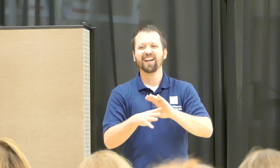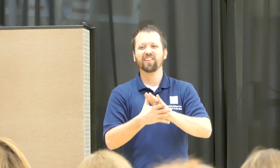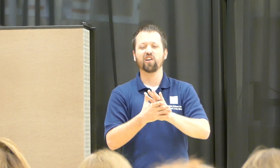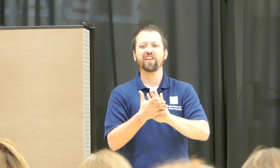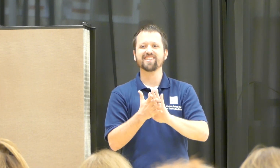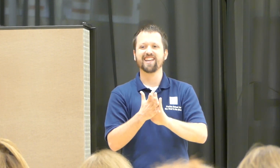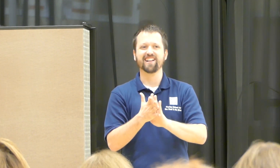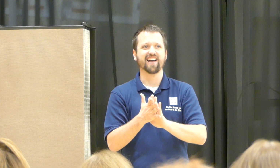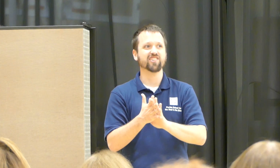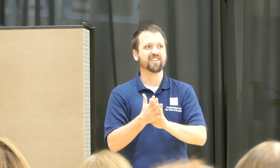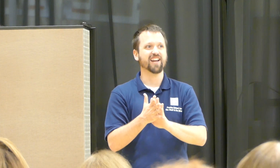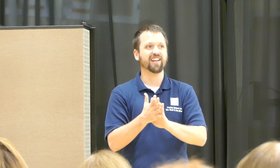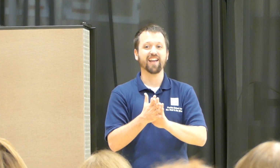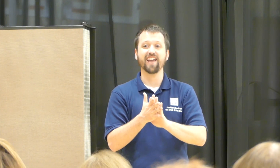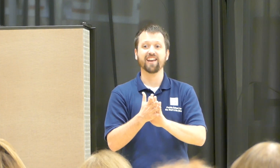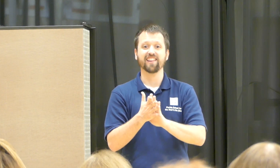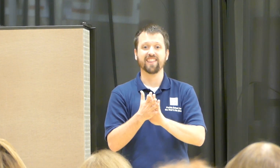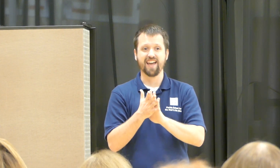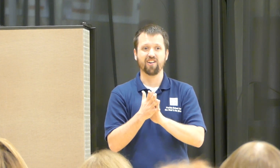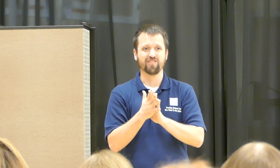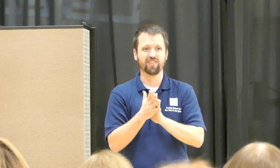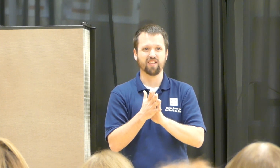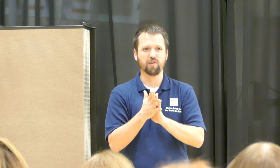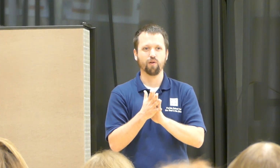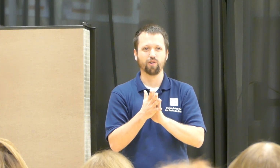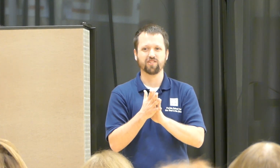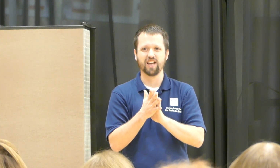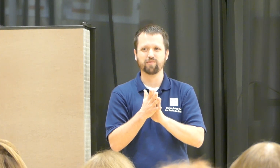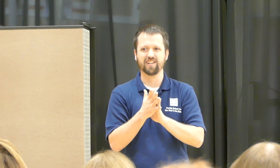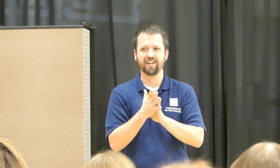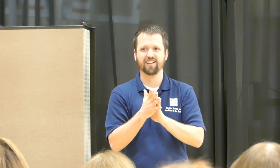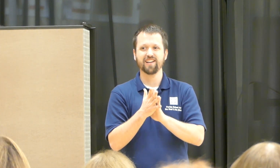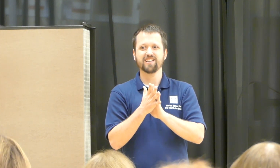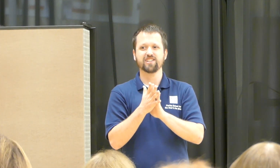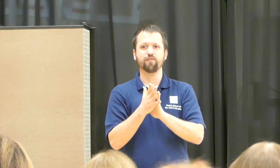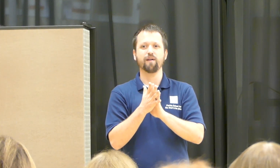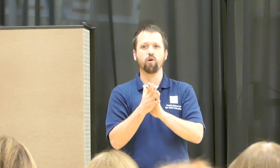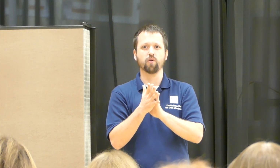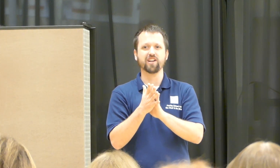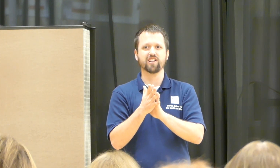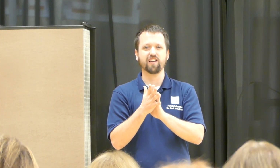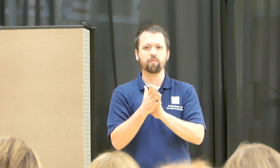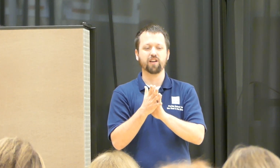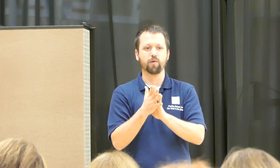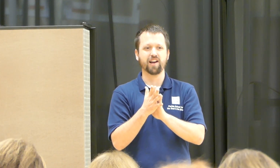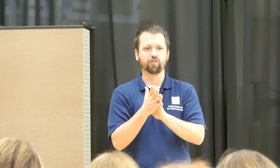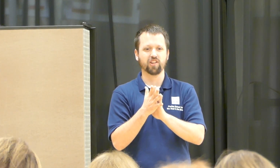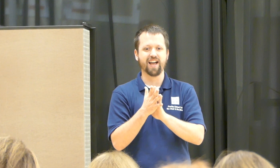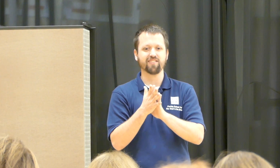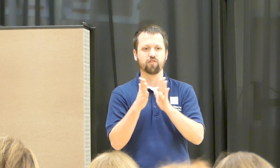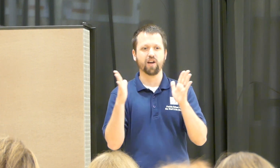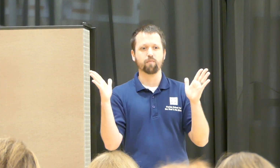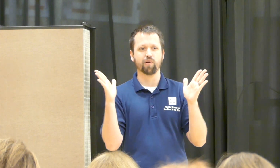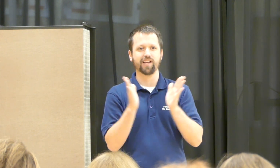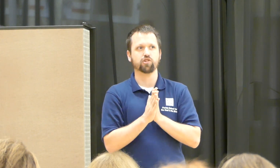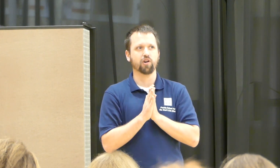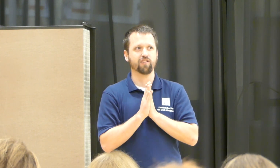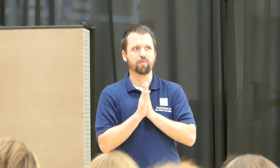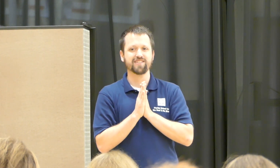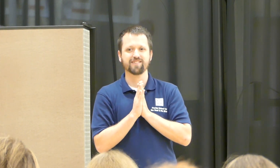So that's tactile signing. And that also takes me over our time. So if you have more questions, I'll be here right after class. Let's go ahead and pray and get all dismissed a